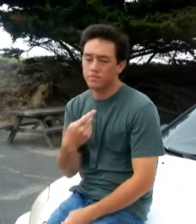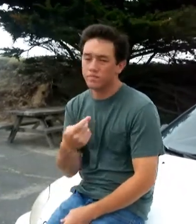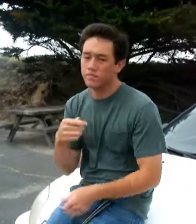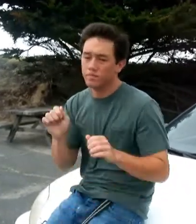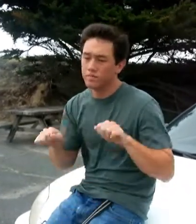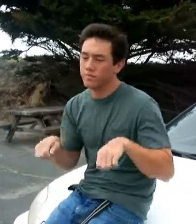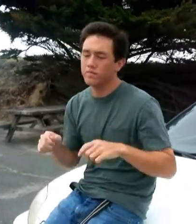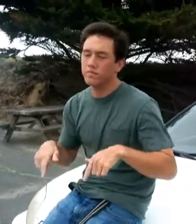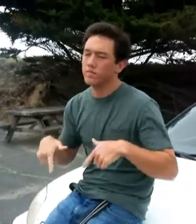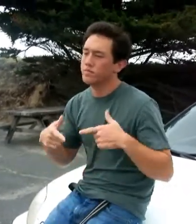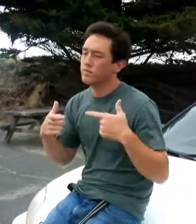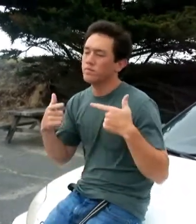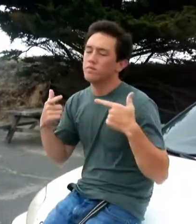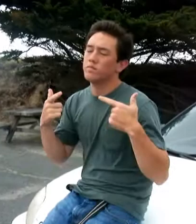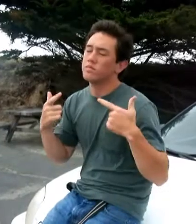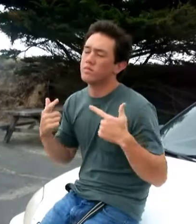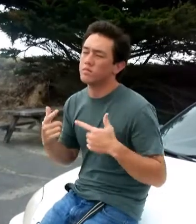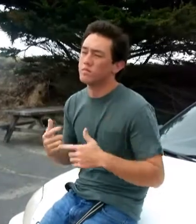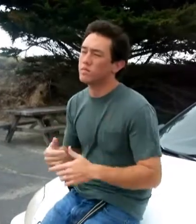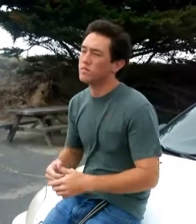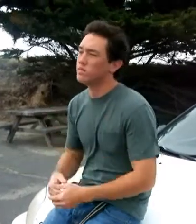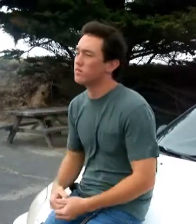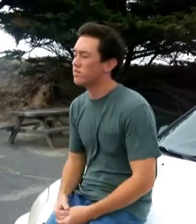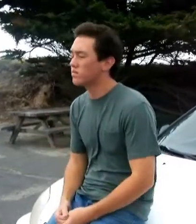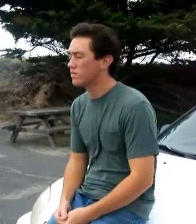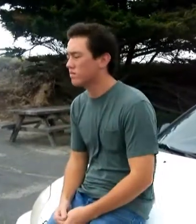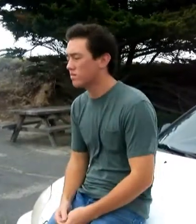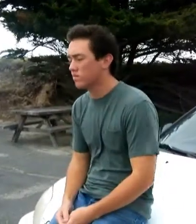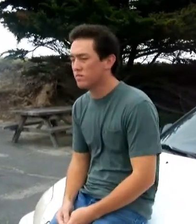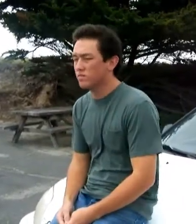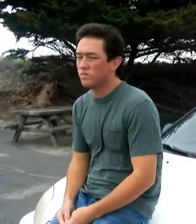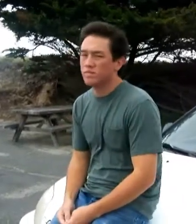We can roll with the punches,